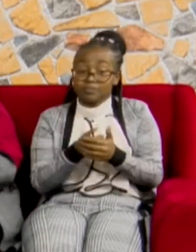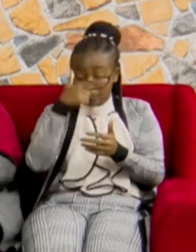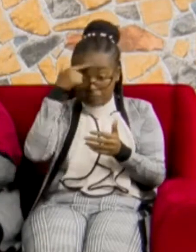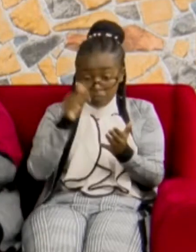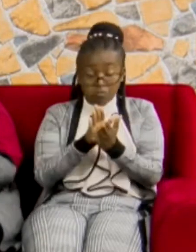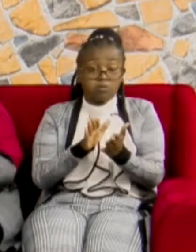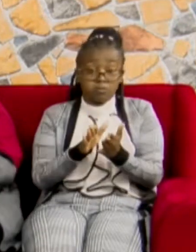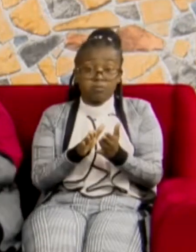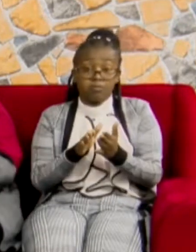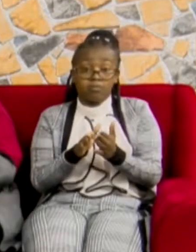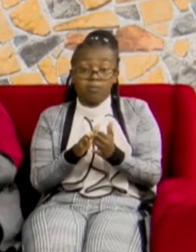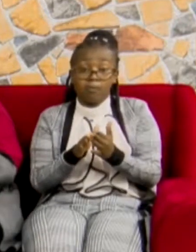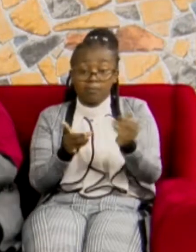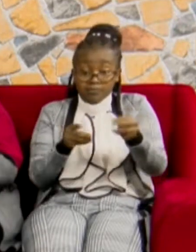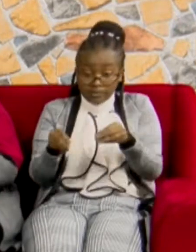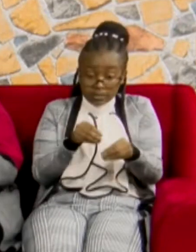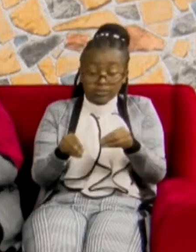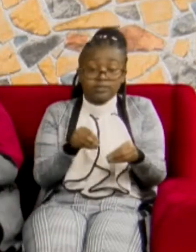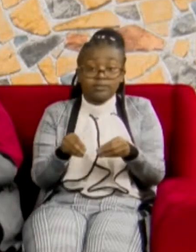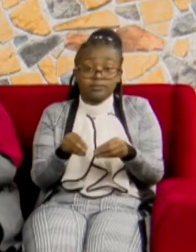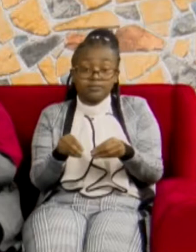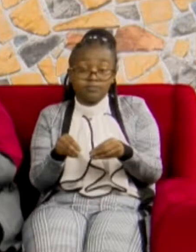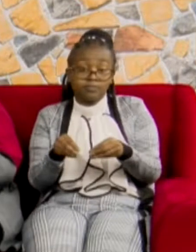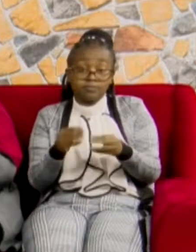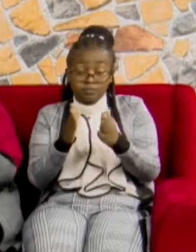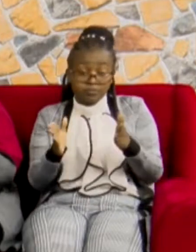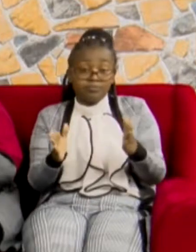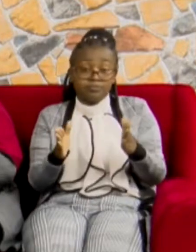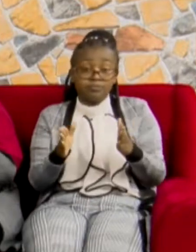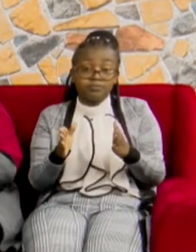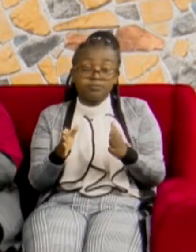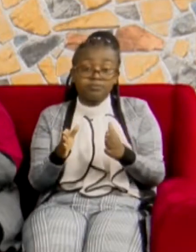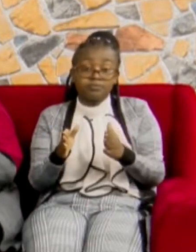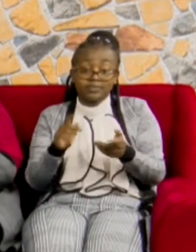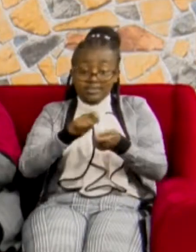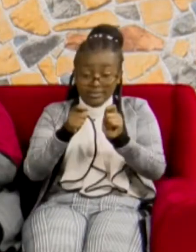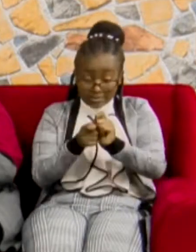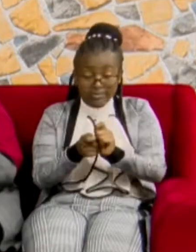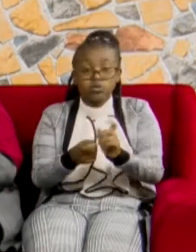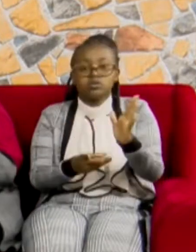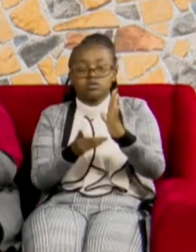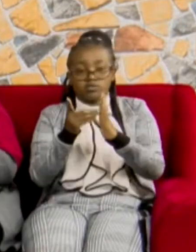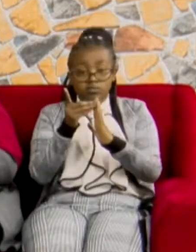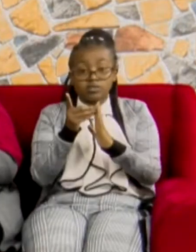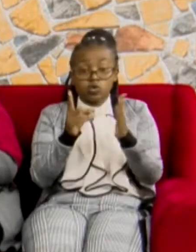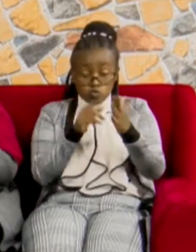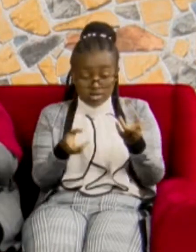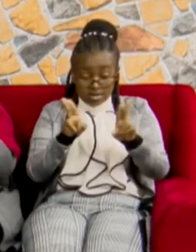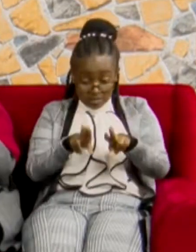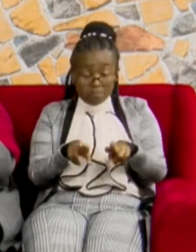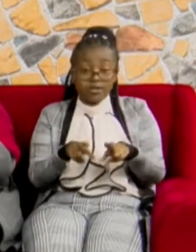because disability is chronic, and it changes with development. So what's